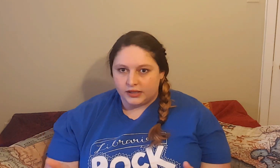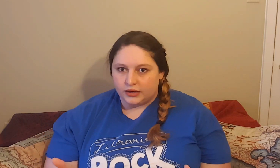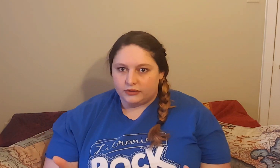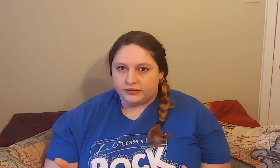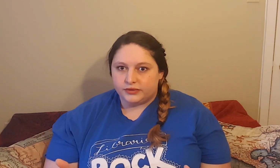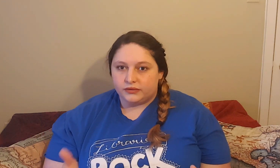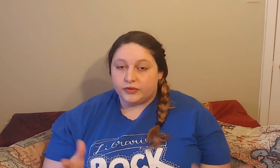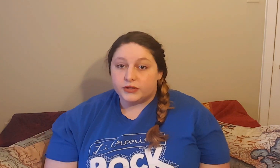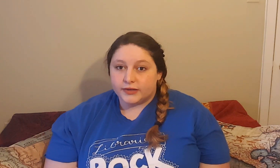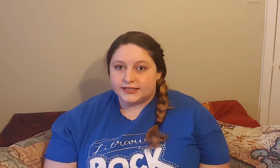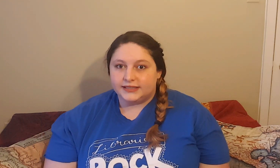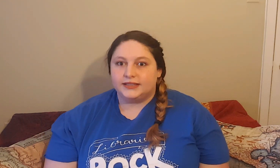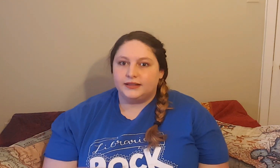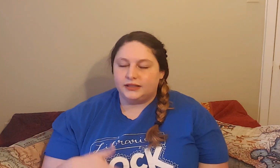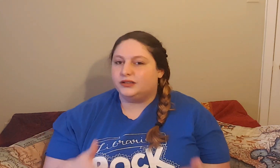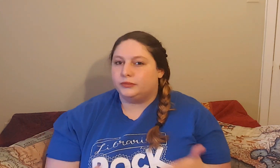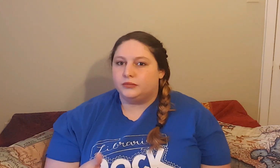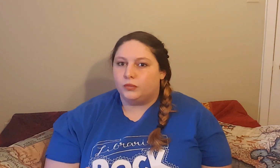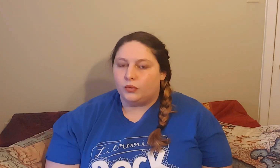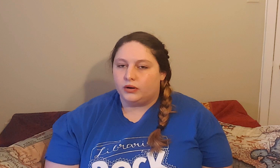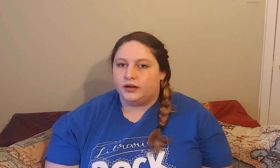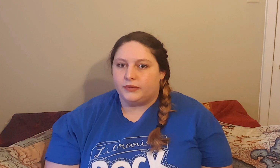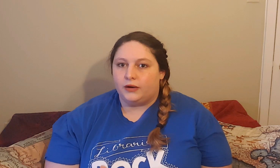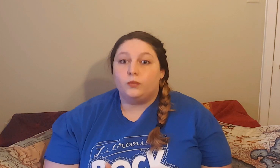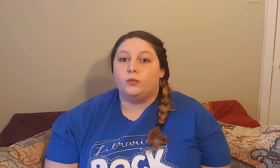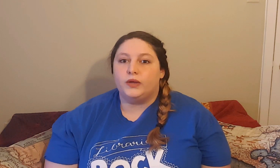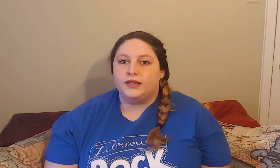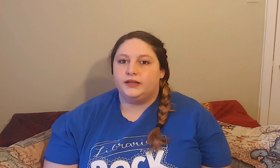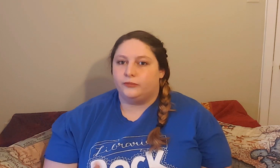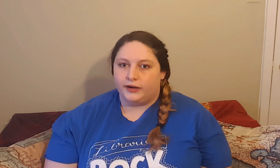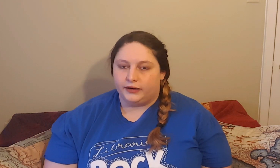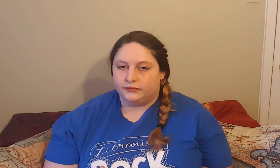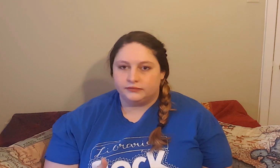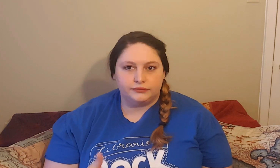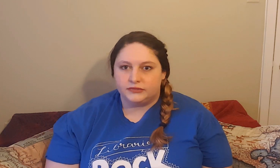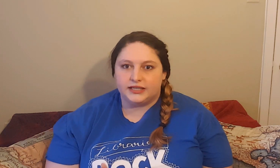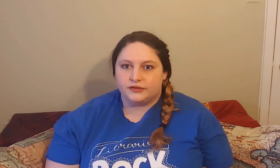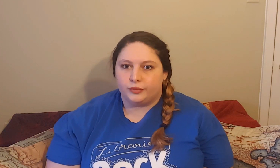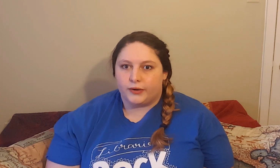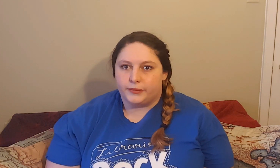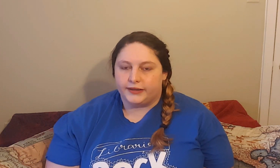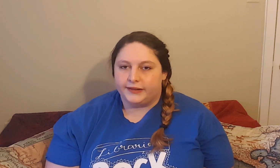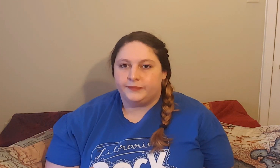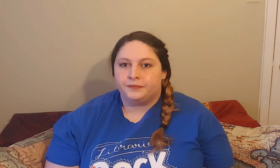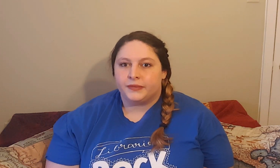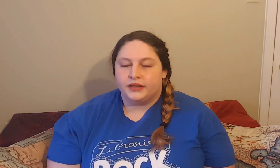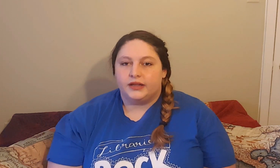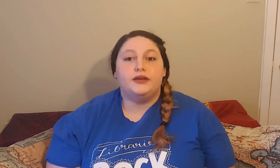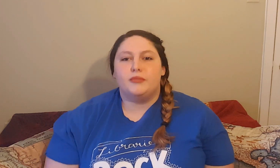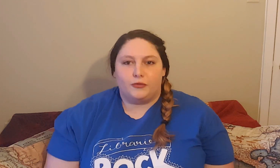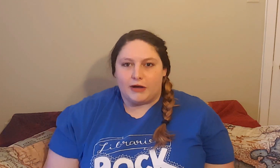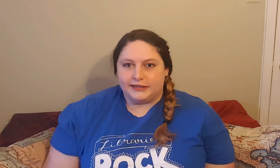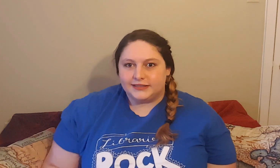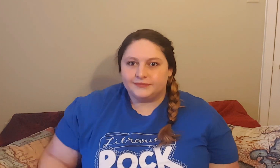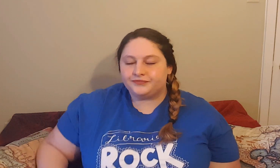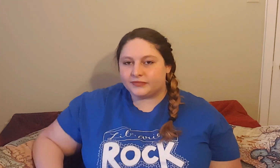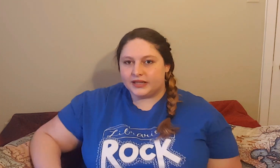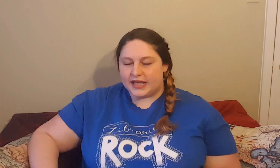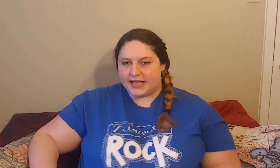a review of those basics and then a little bit more about when and where things are appropriate number wise.